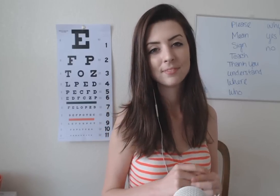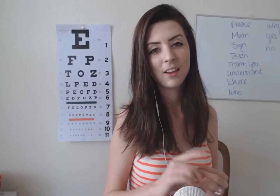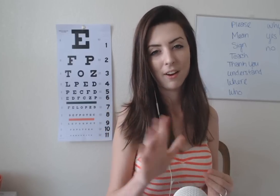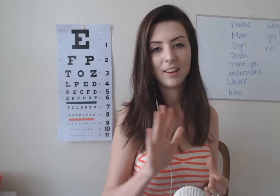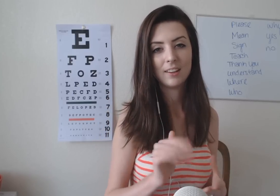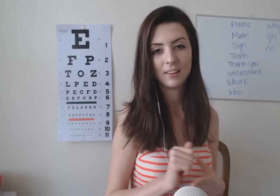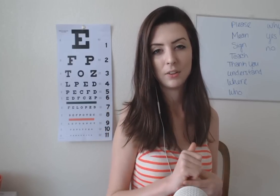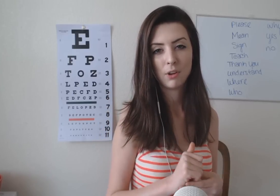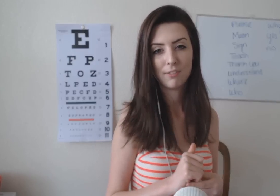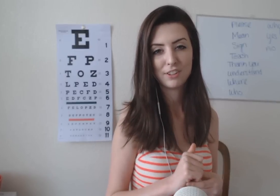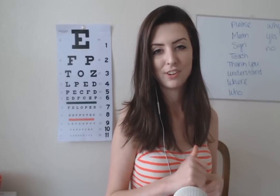All right. You give it a try.